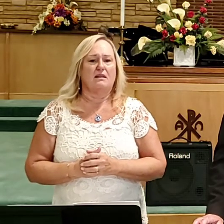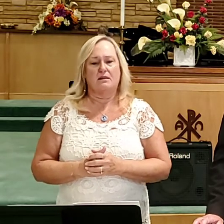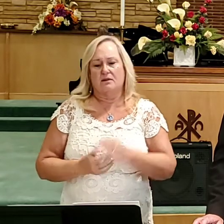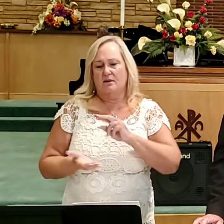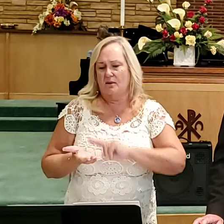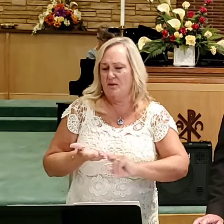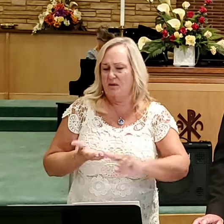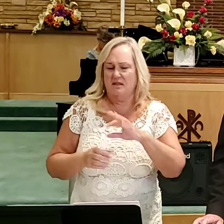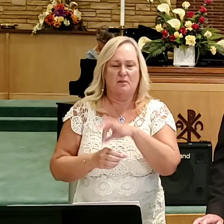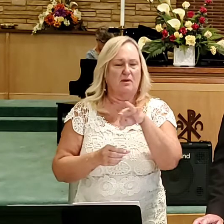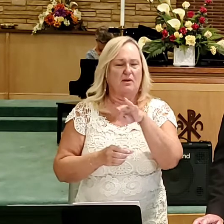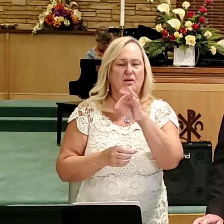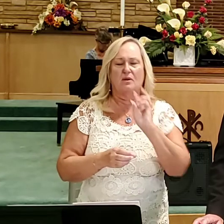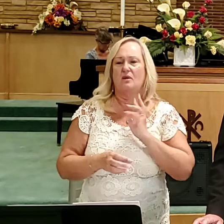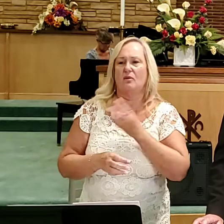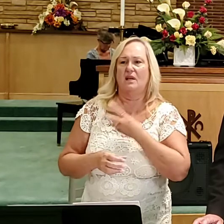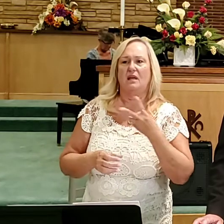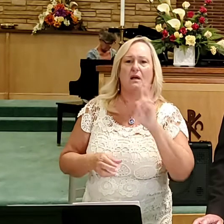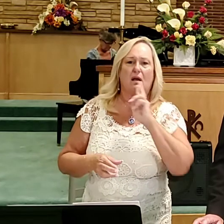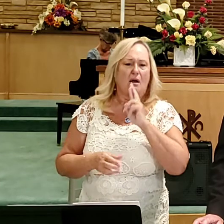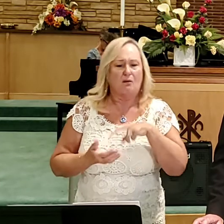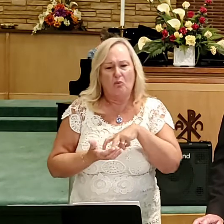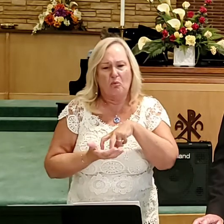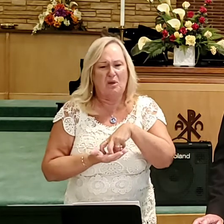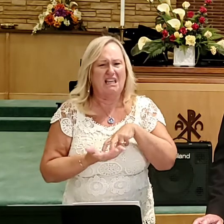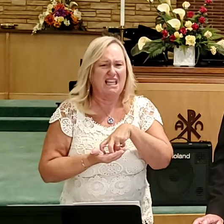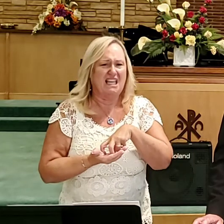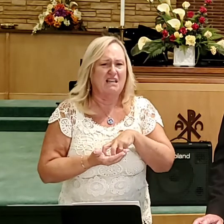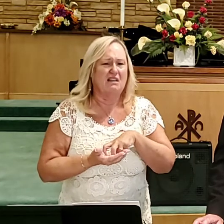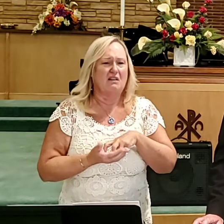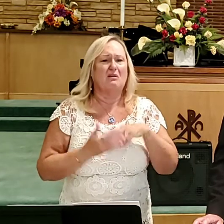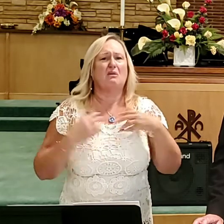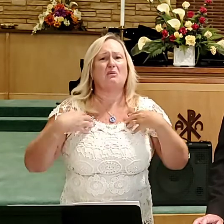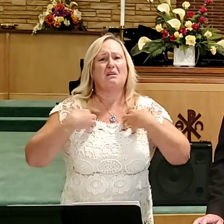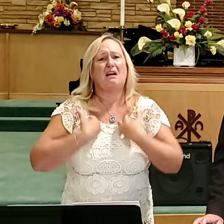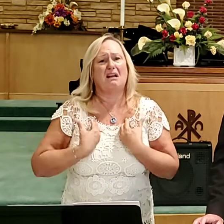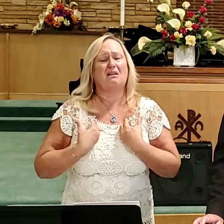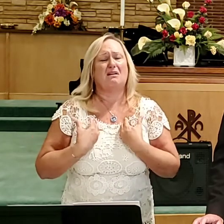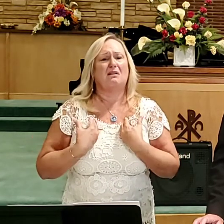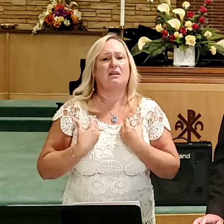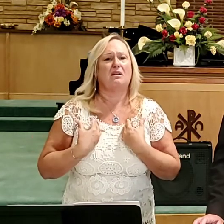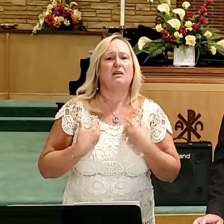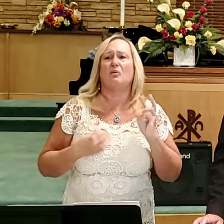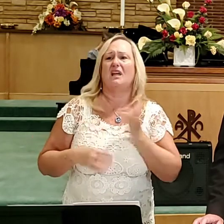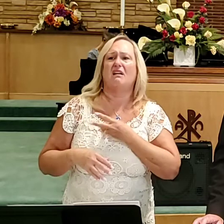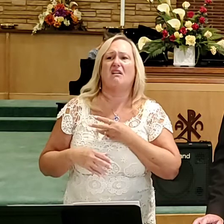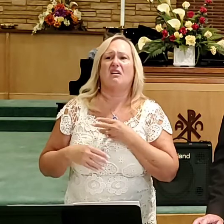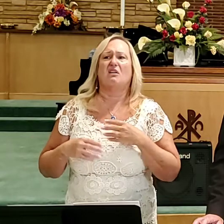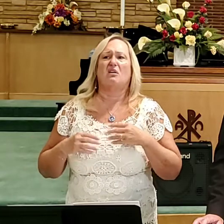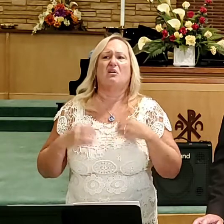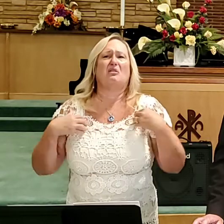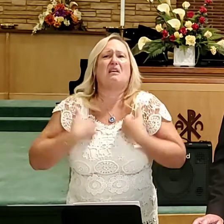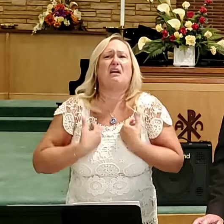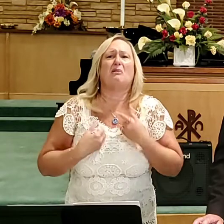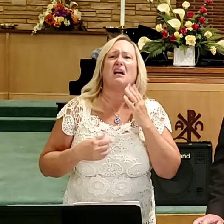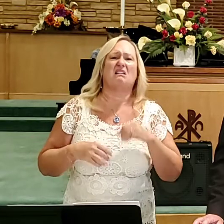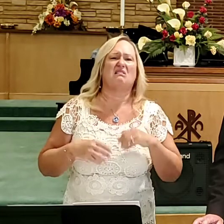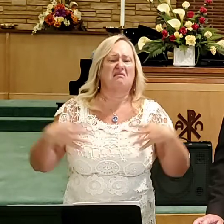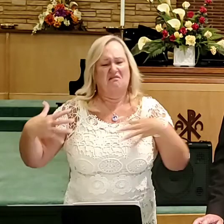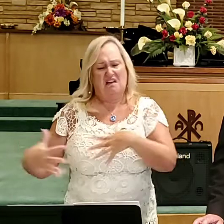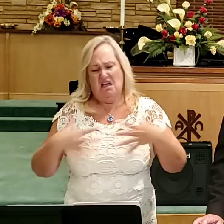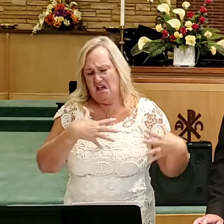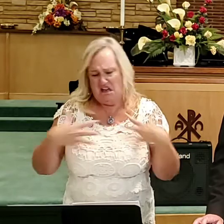Holy Spirit, we are weak. We are weary. We are worn out by fussing and